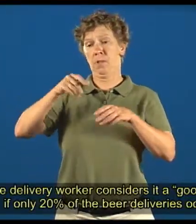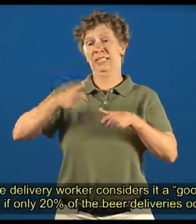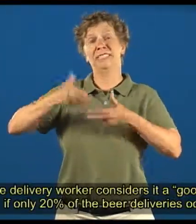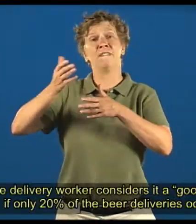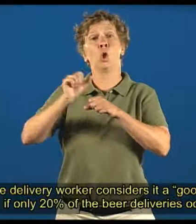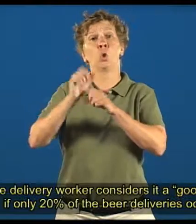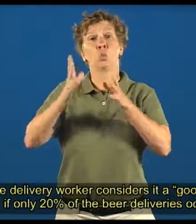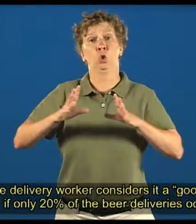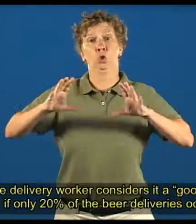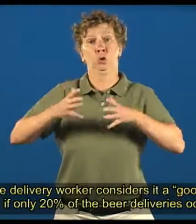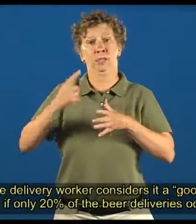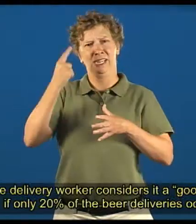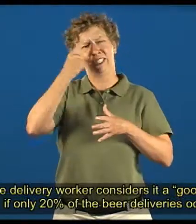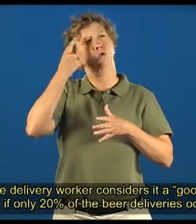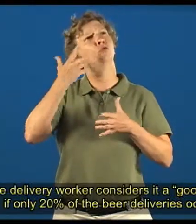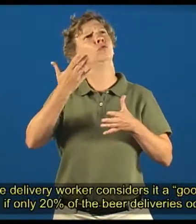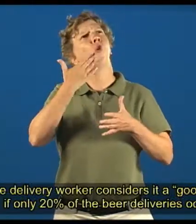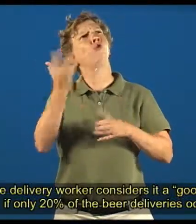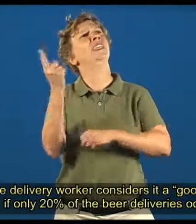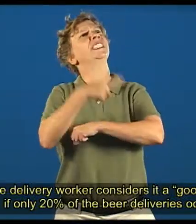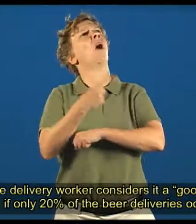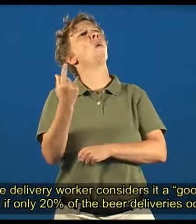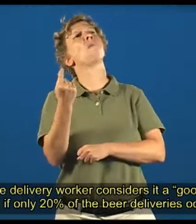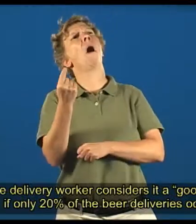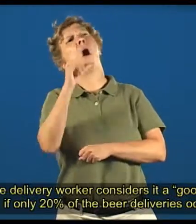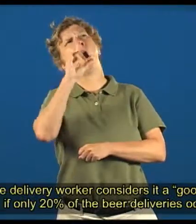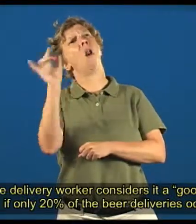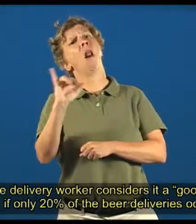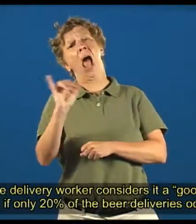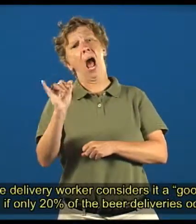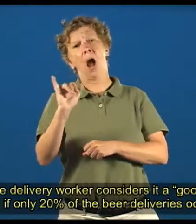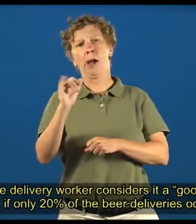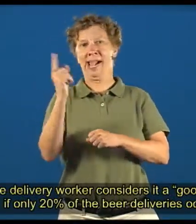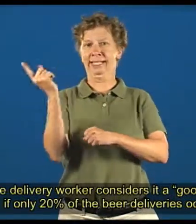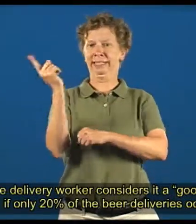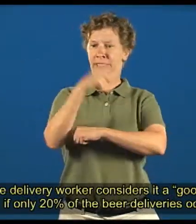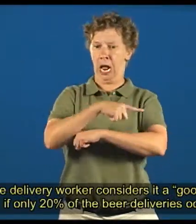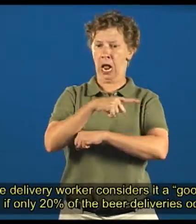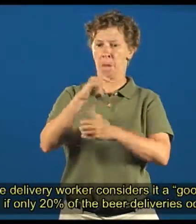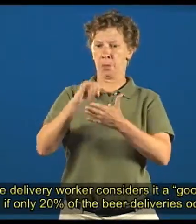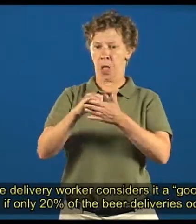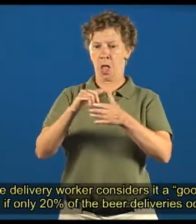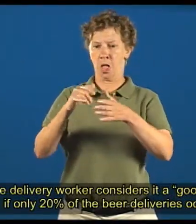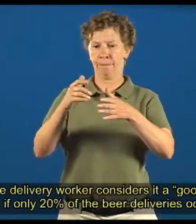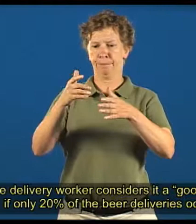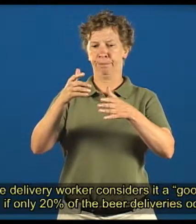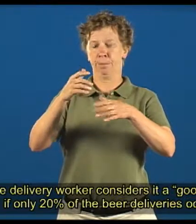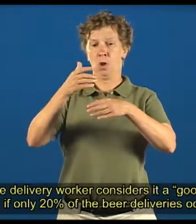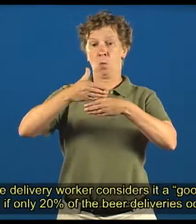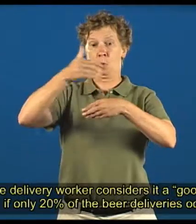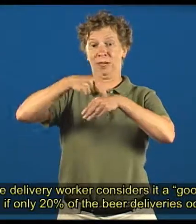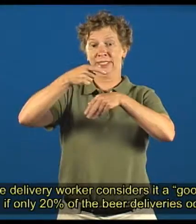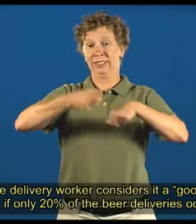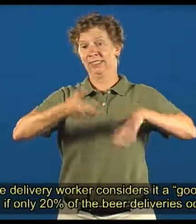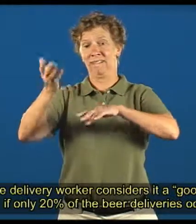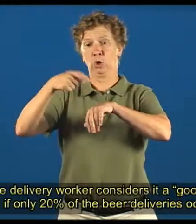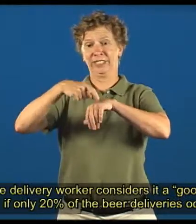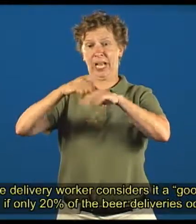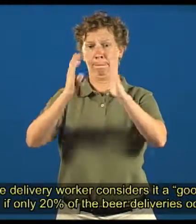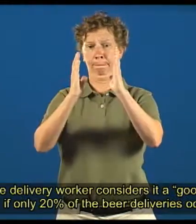The delivery worker considers it a good day if only 20% of the beer deliveries